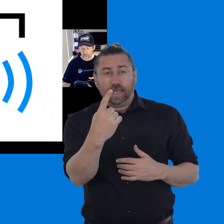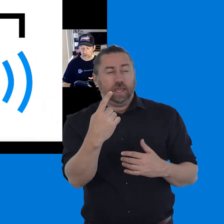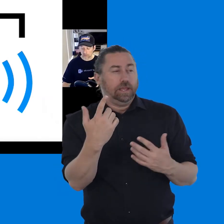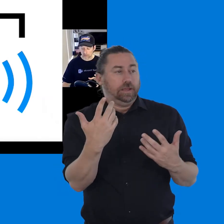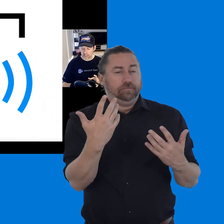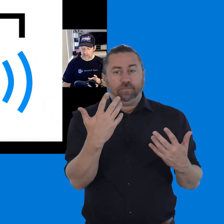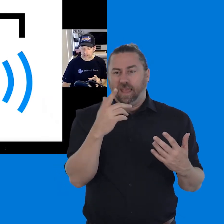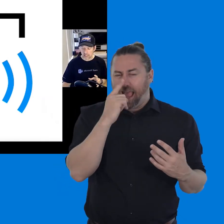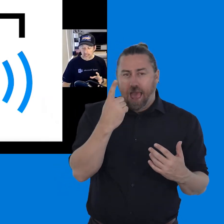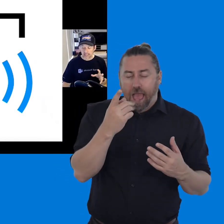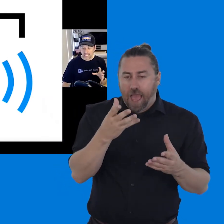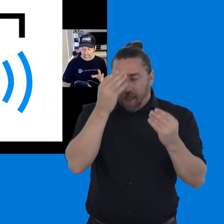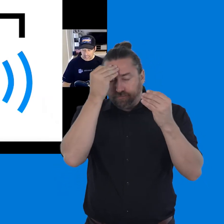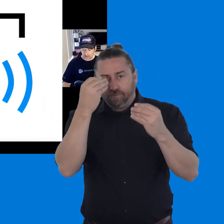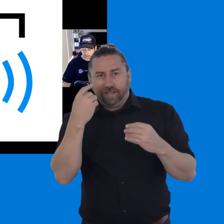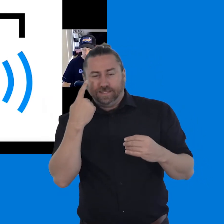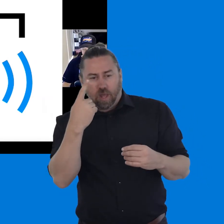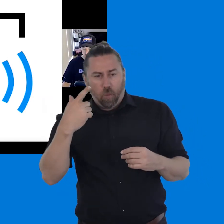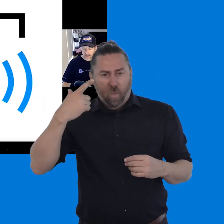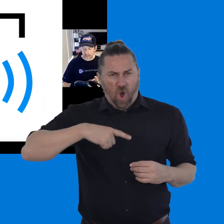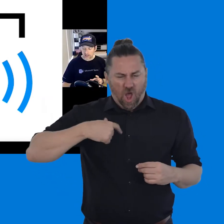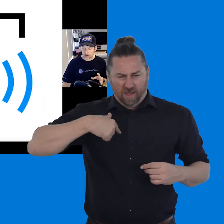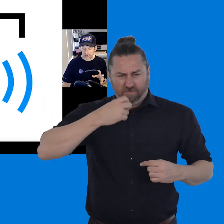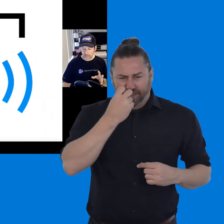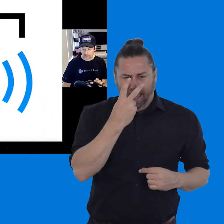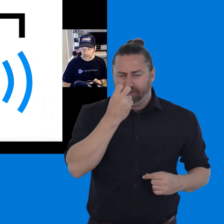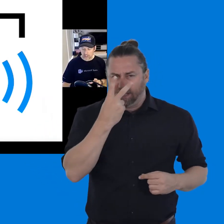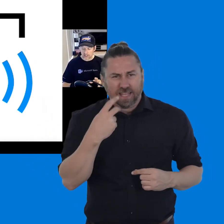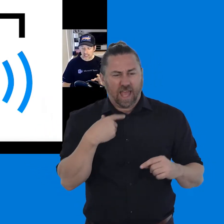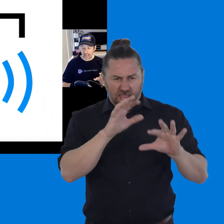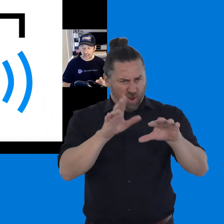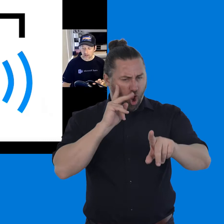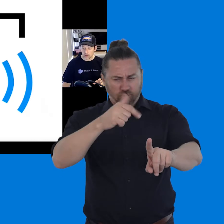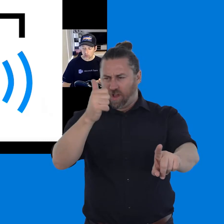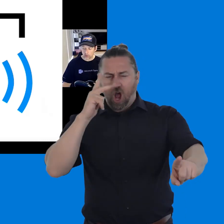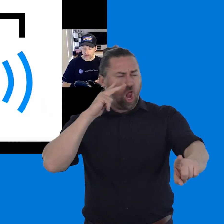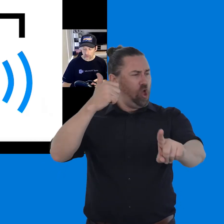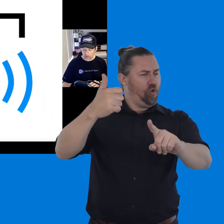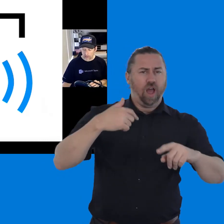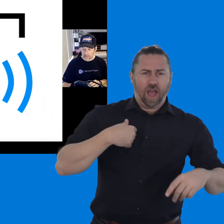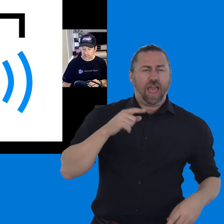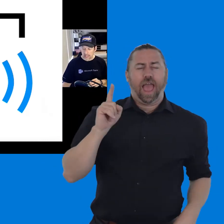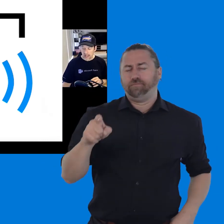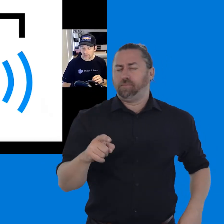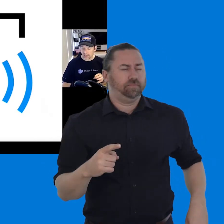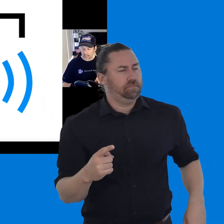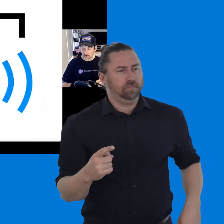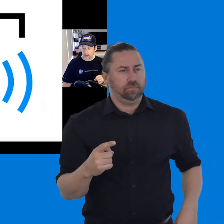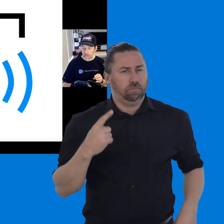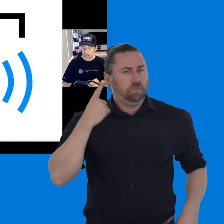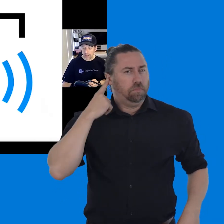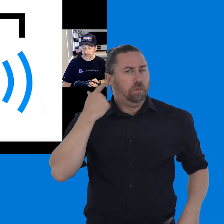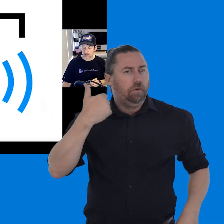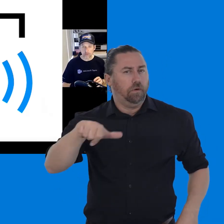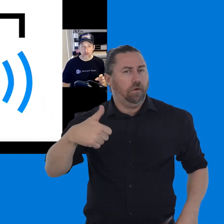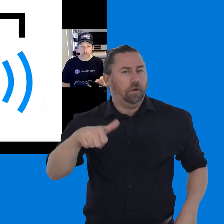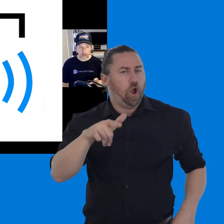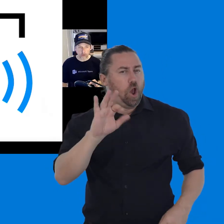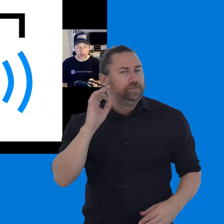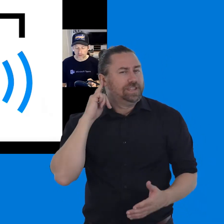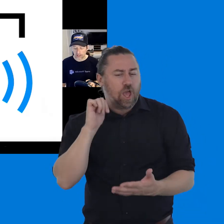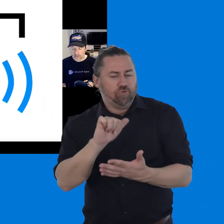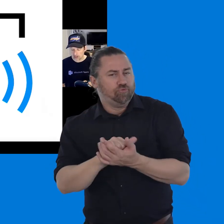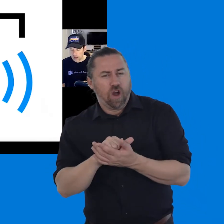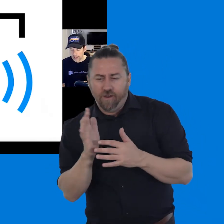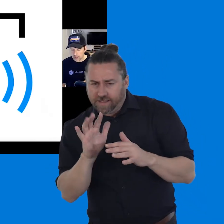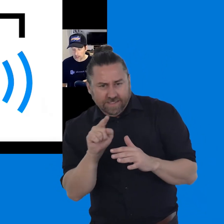a multiple of reasons can hear them. They can create revisions and edit with their own voice and then hear it read back to them